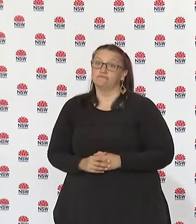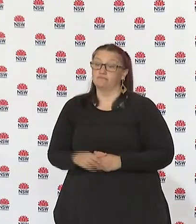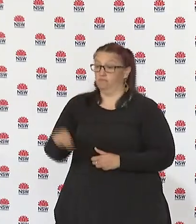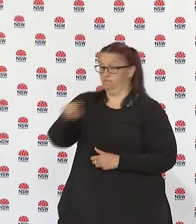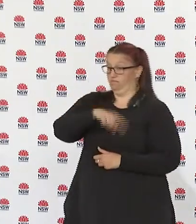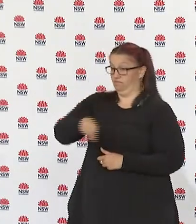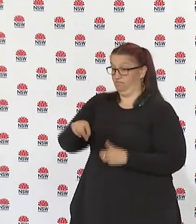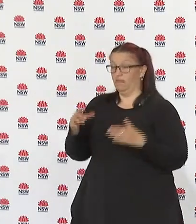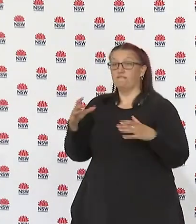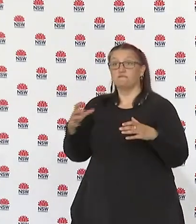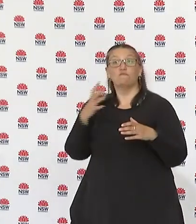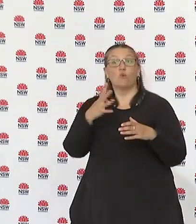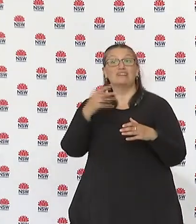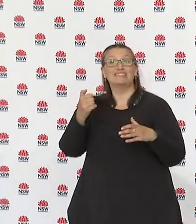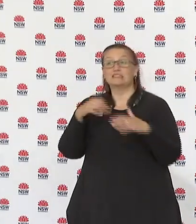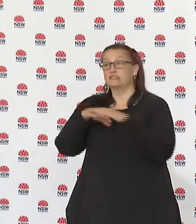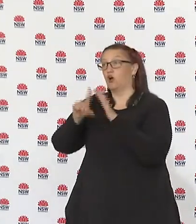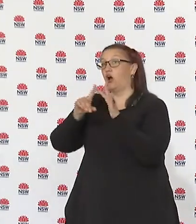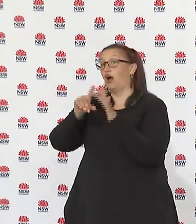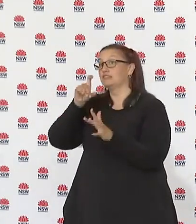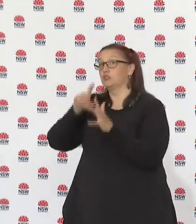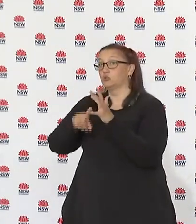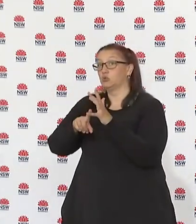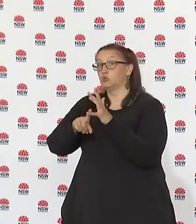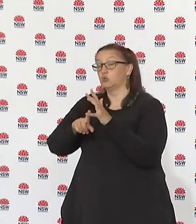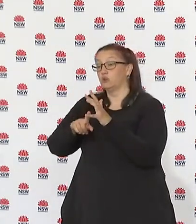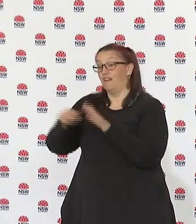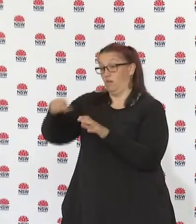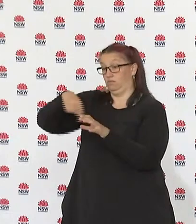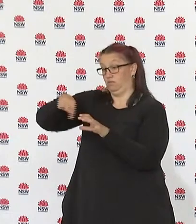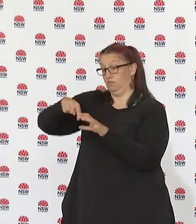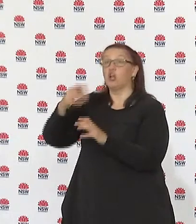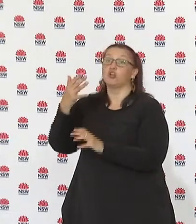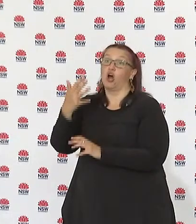these people are in intensive care, 19 are being ventilated.